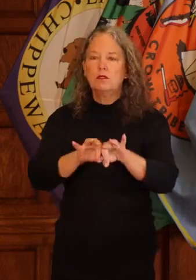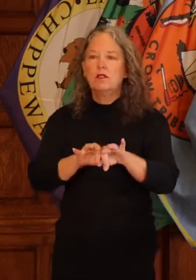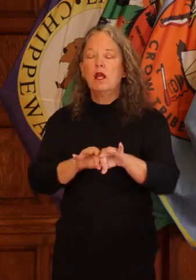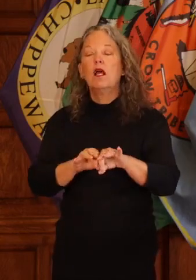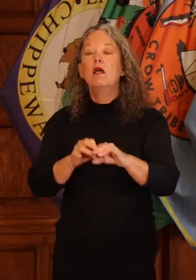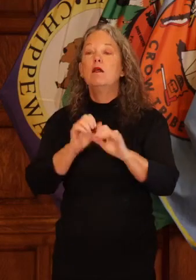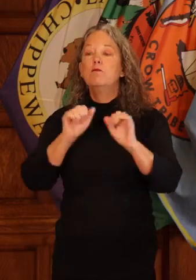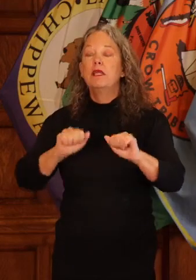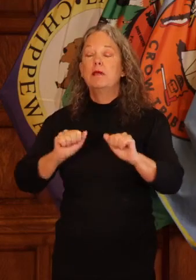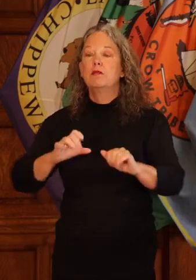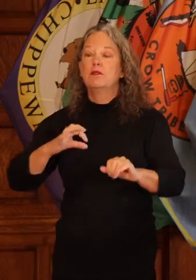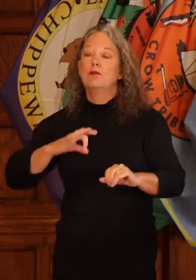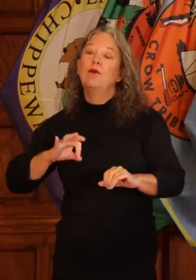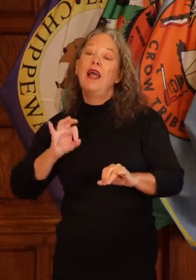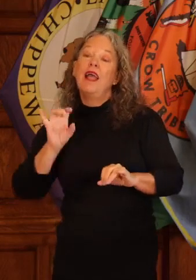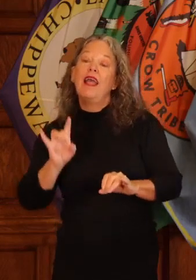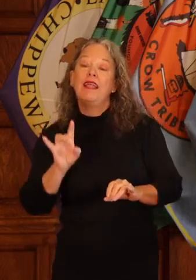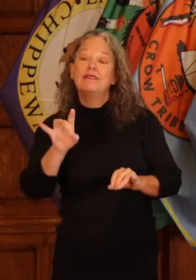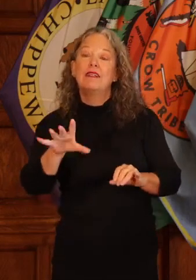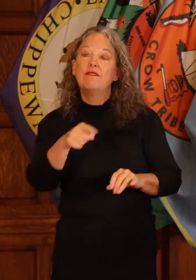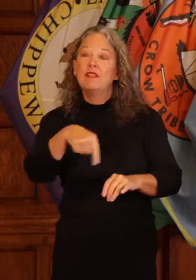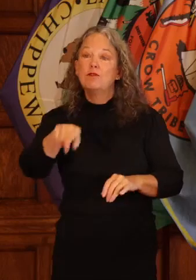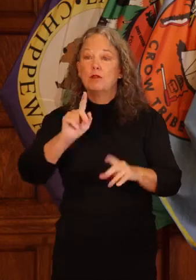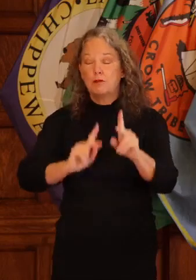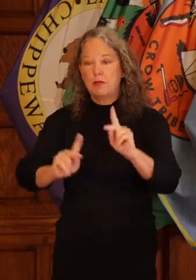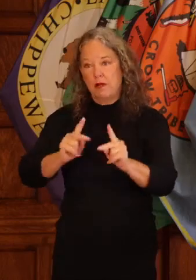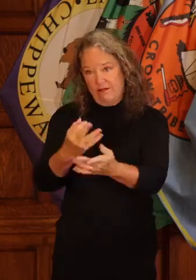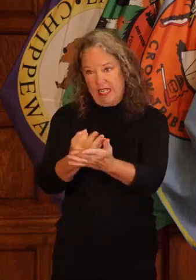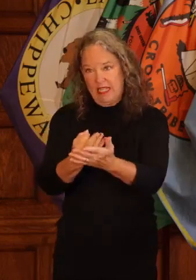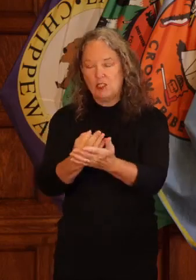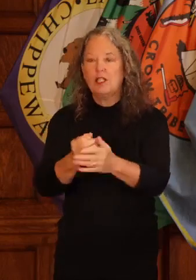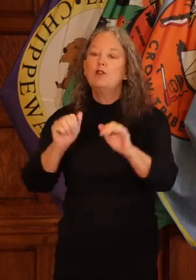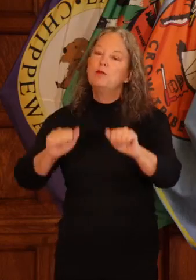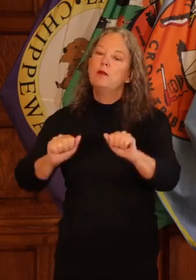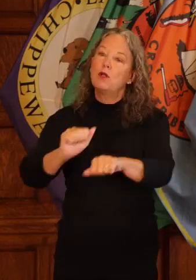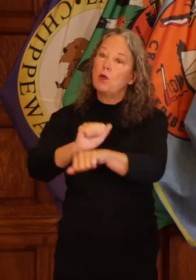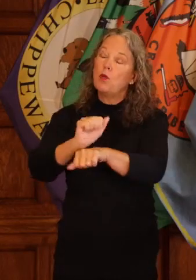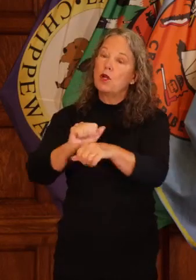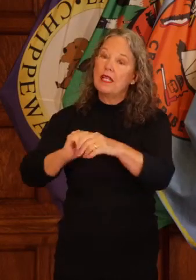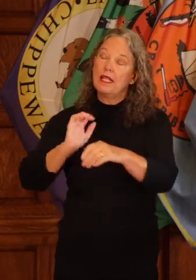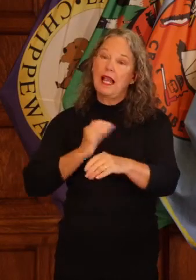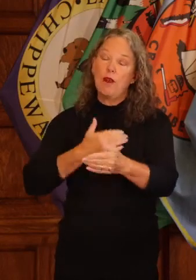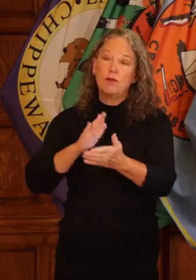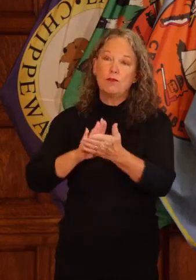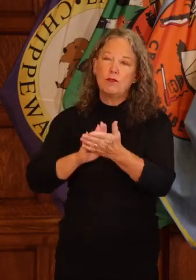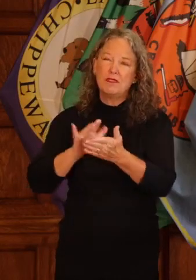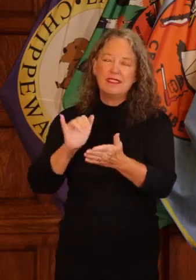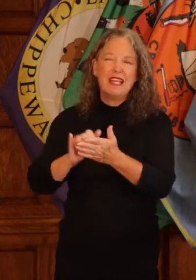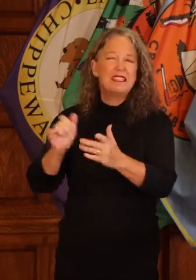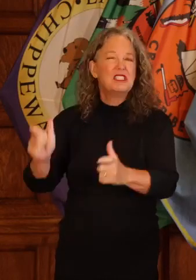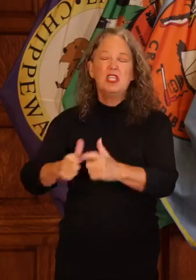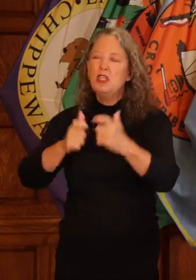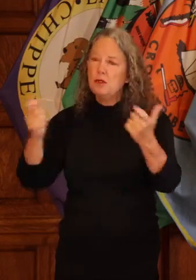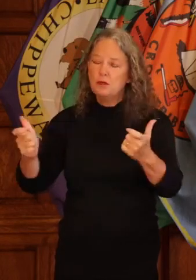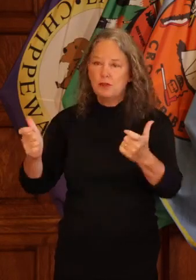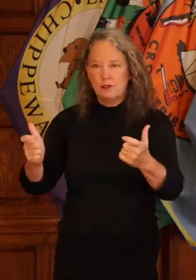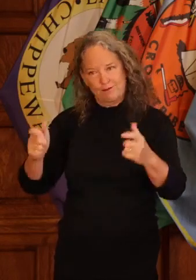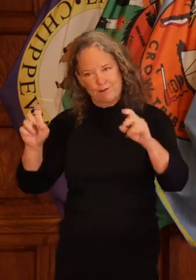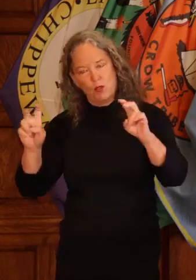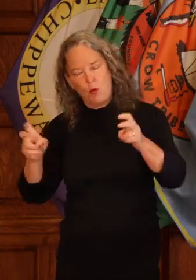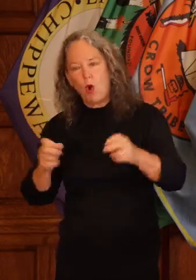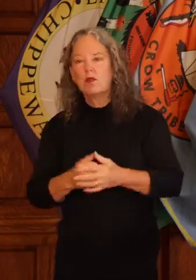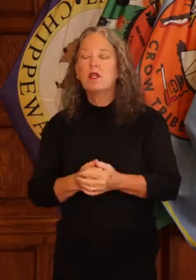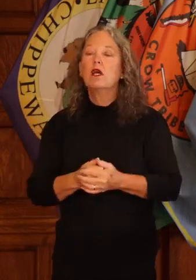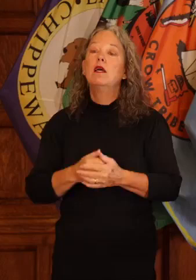to incentivize those people financially to work at our school is huge," end quote. By building